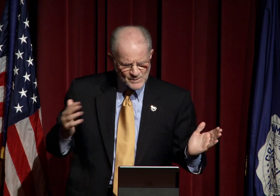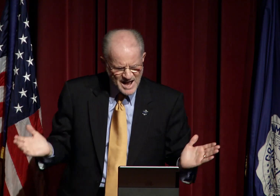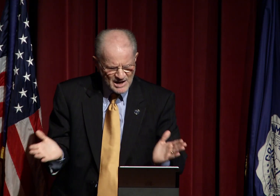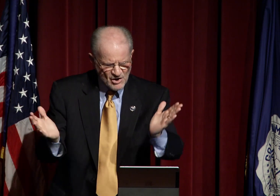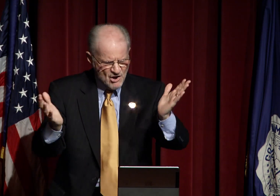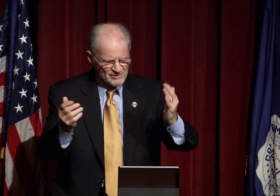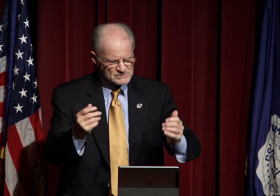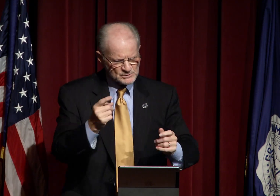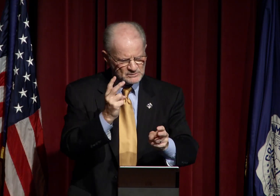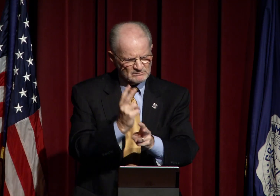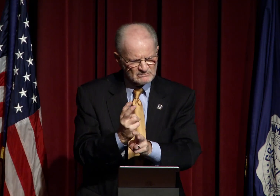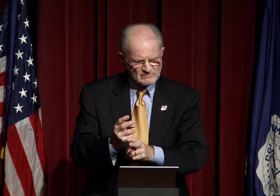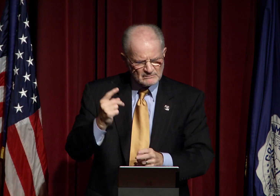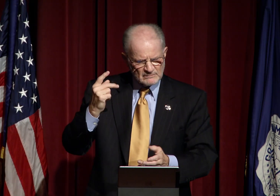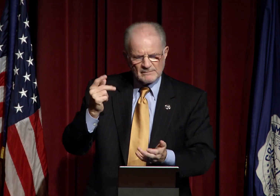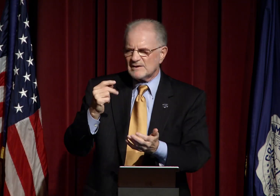both collectively and as individuals.